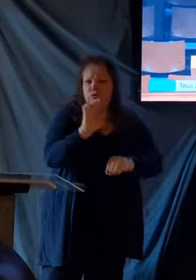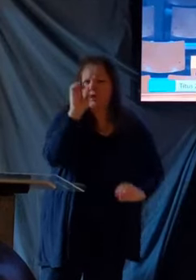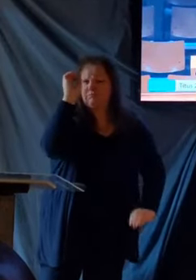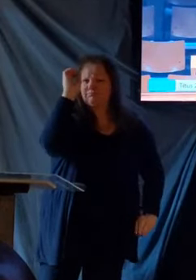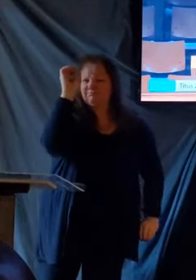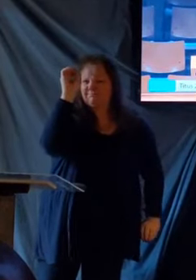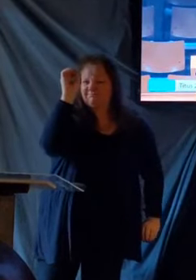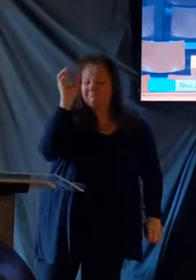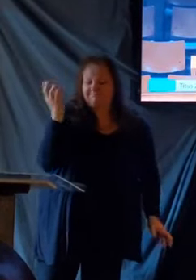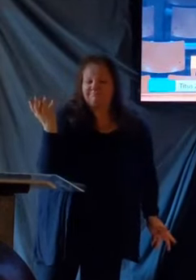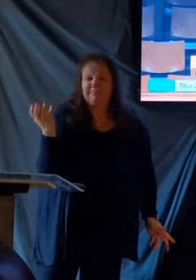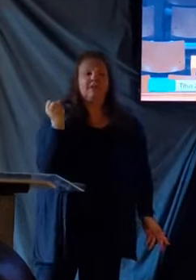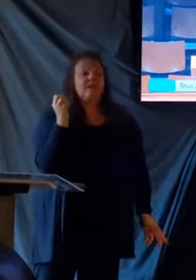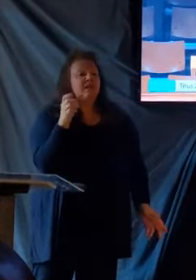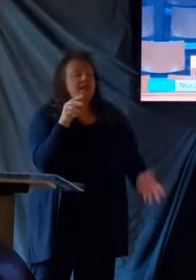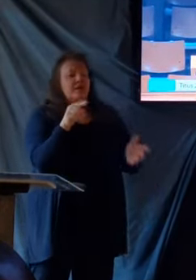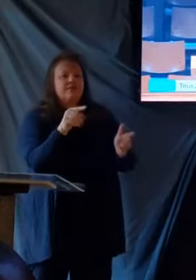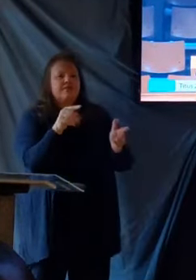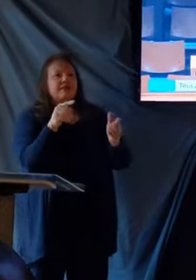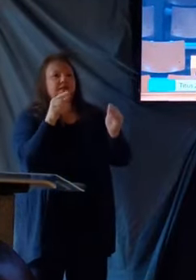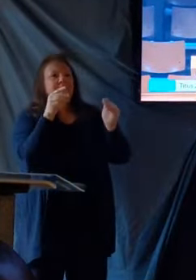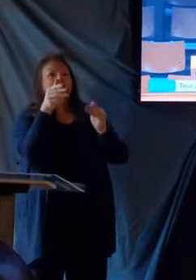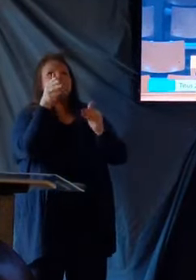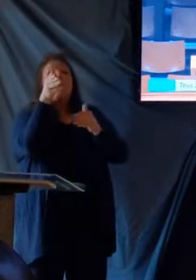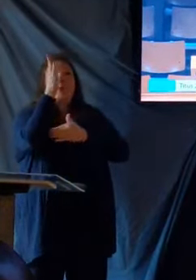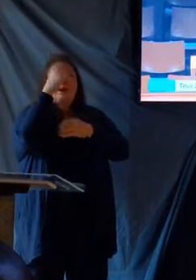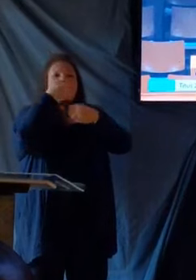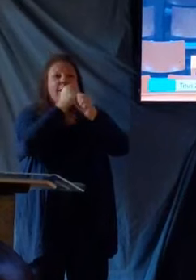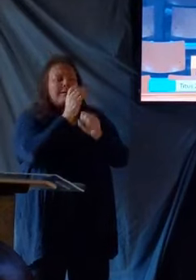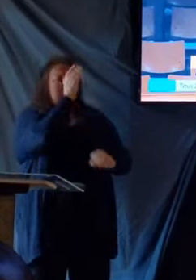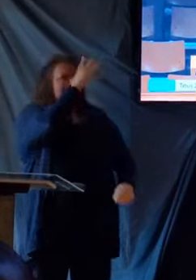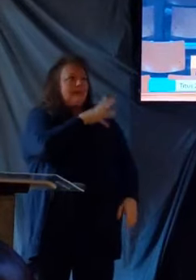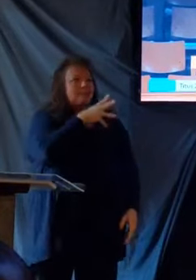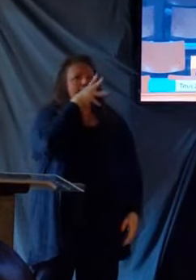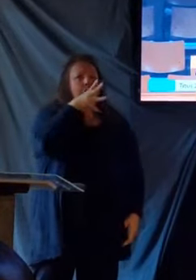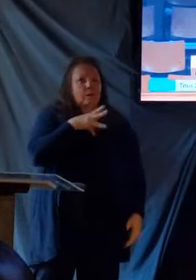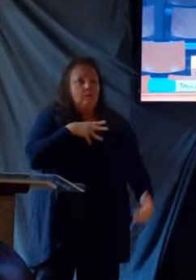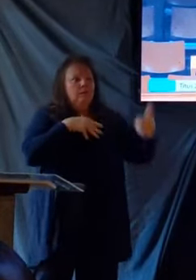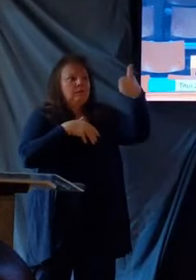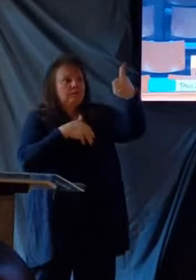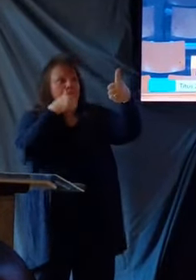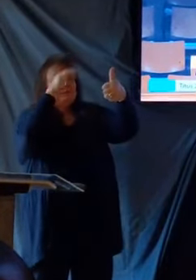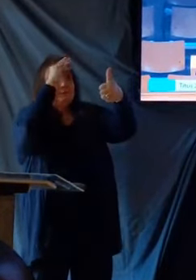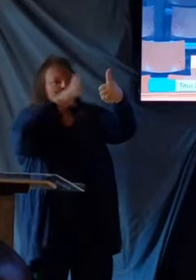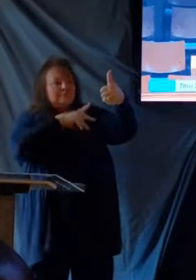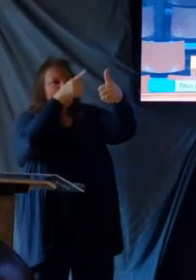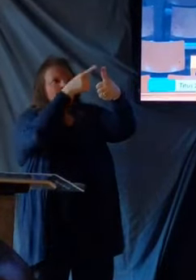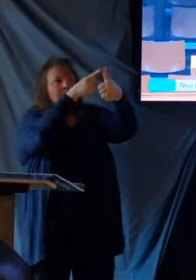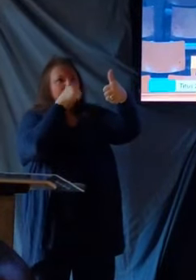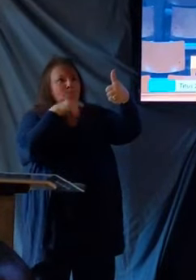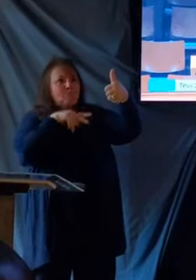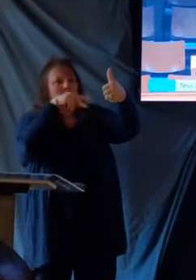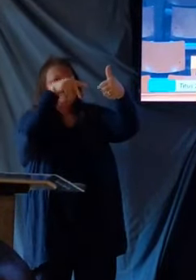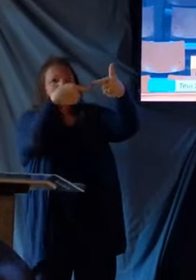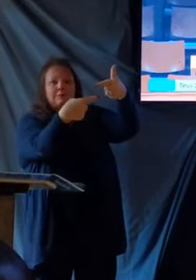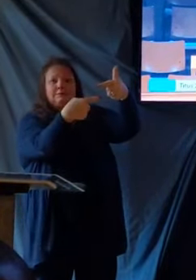I mean, the very order of creation establishes the